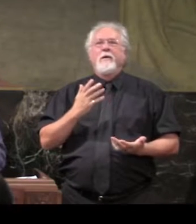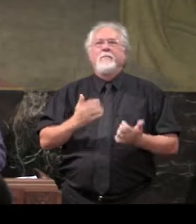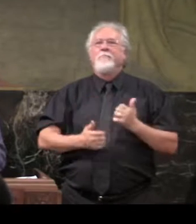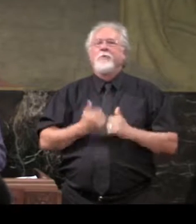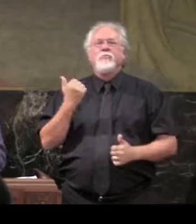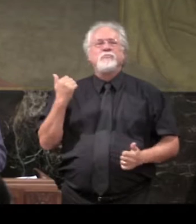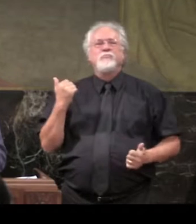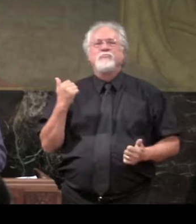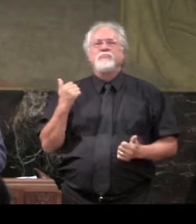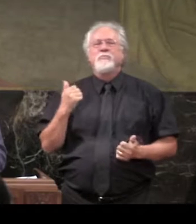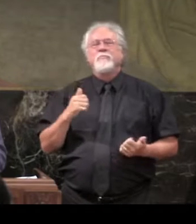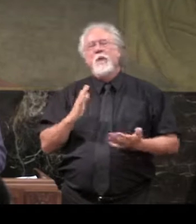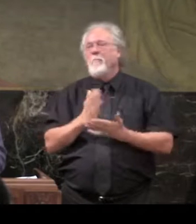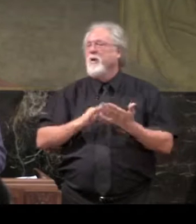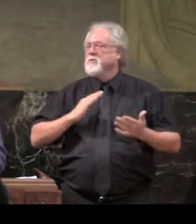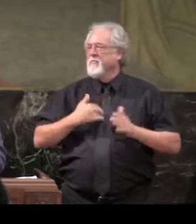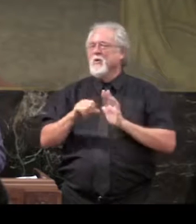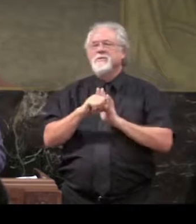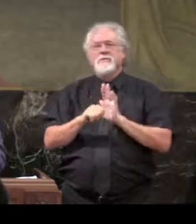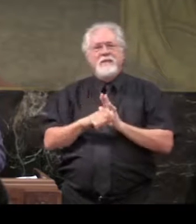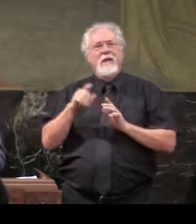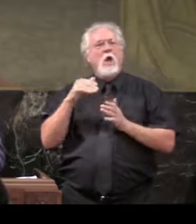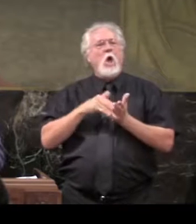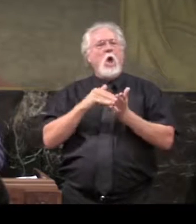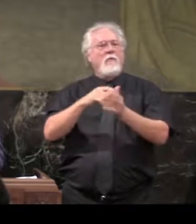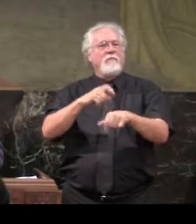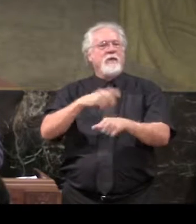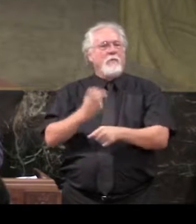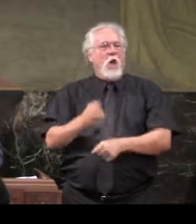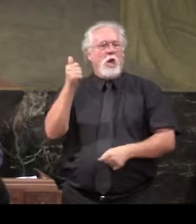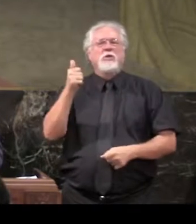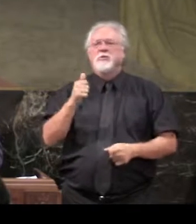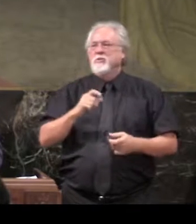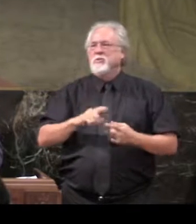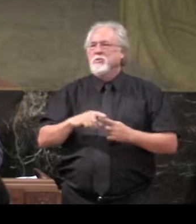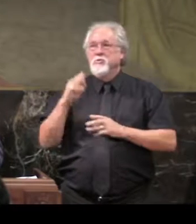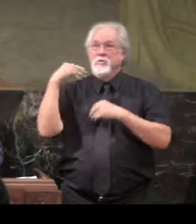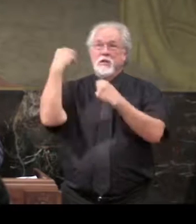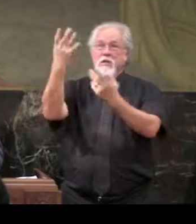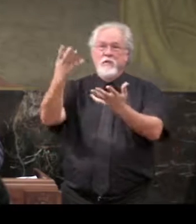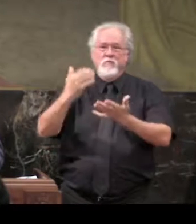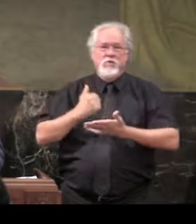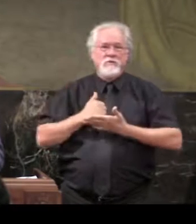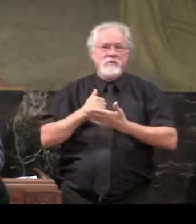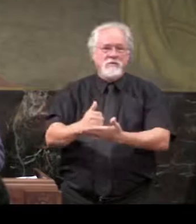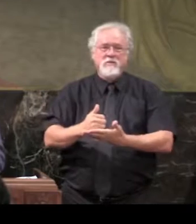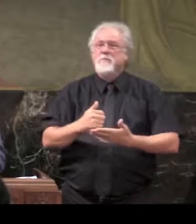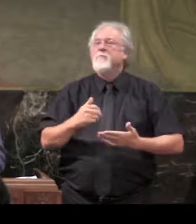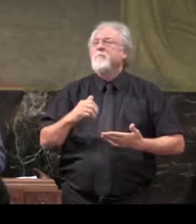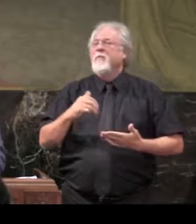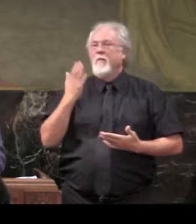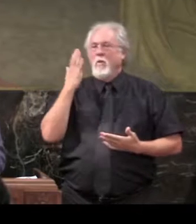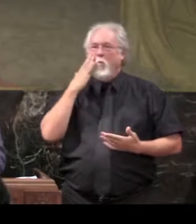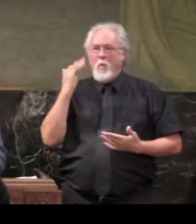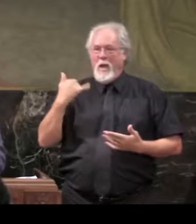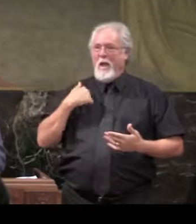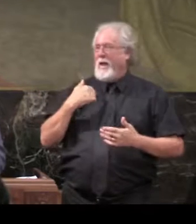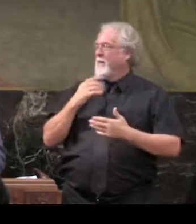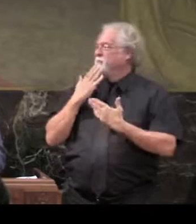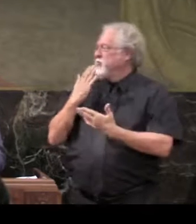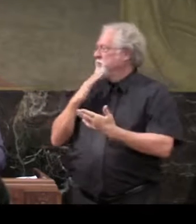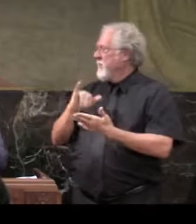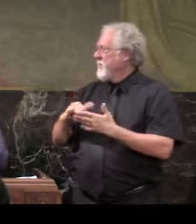I guess, in the parts of our state that oftentimes are the hardest to deliver this assistance to. And that's why I appreciate that partnership